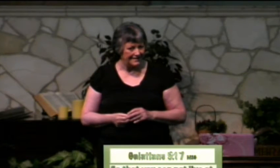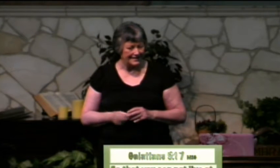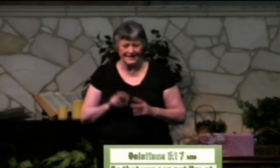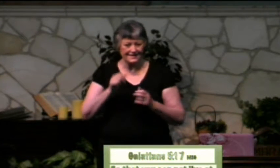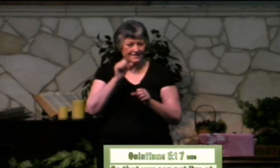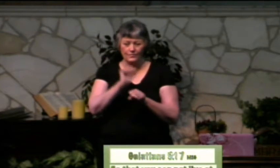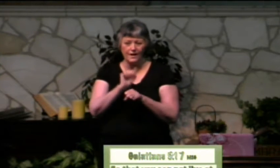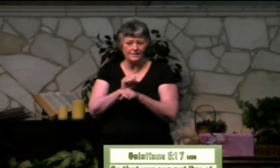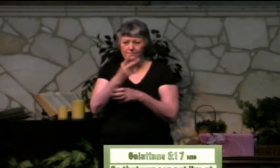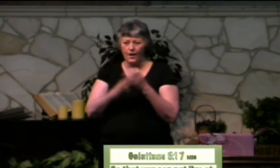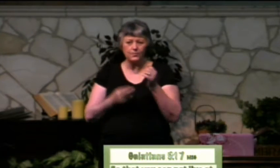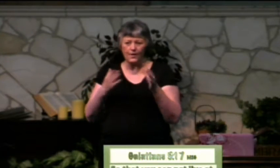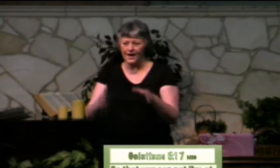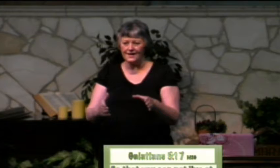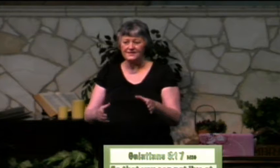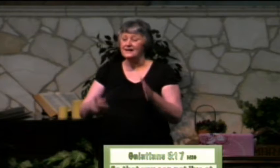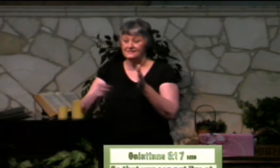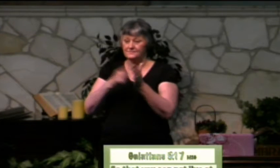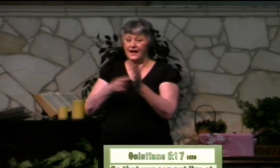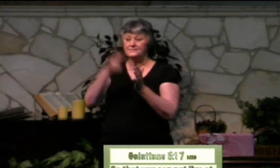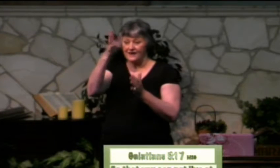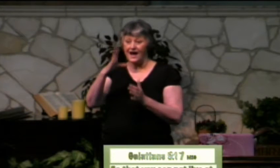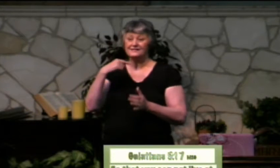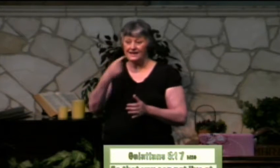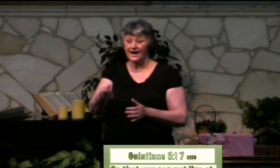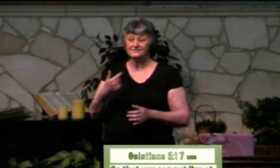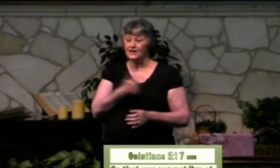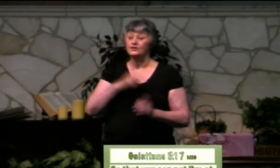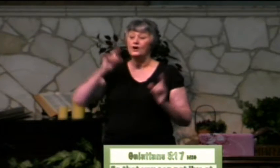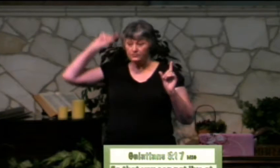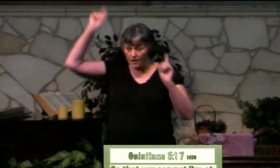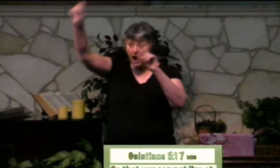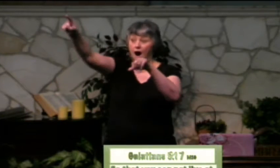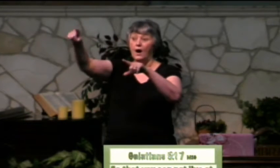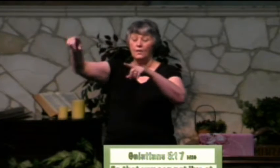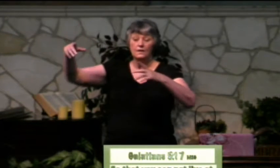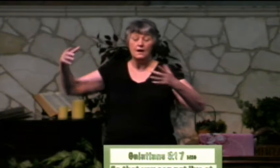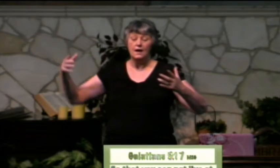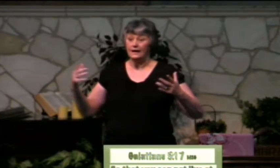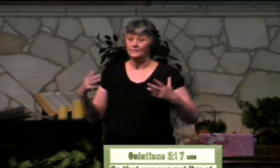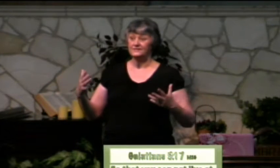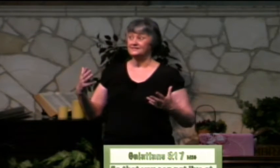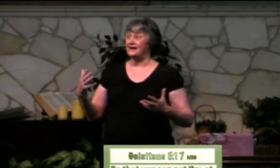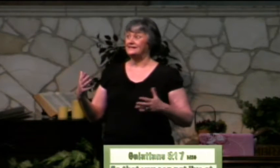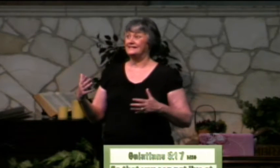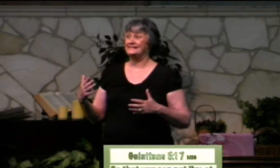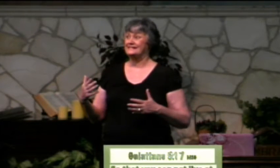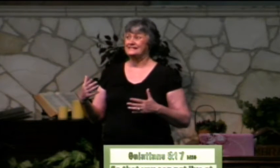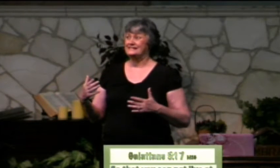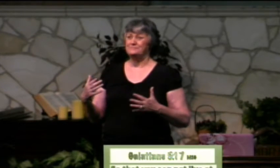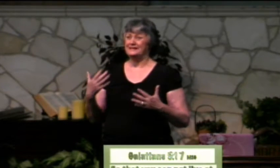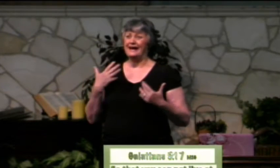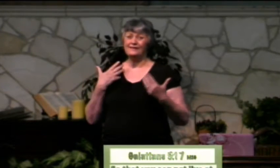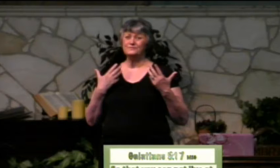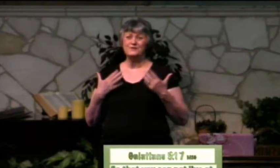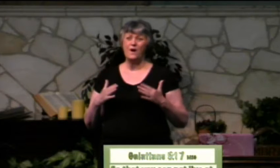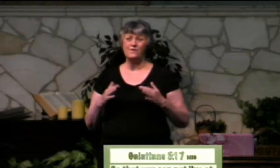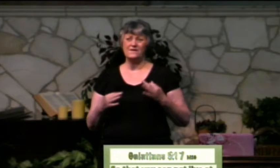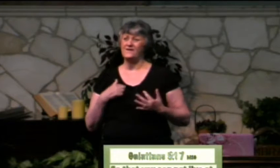It can work both ways. Sometimes God tells us, go, and we're just like, but I don't know if I